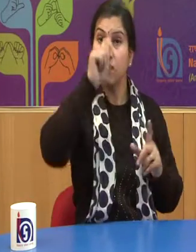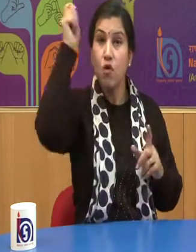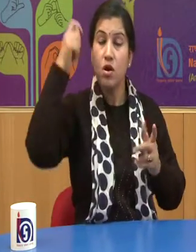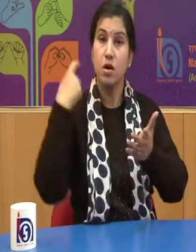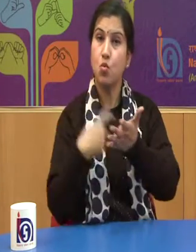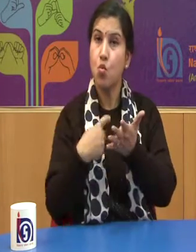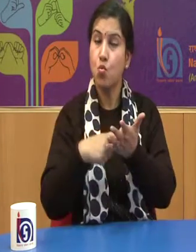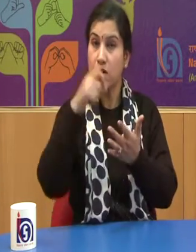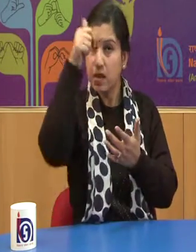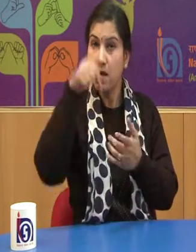India.